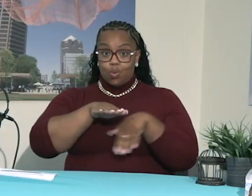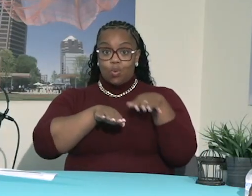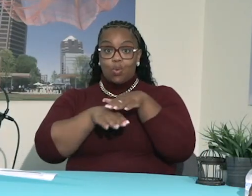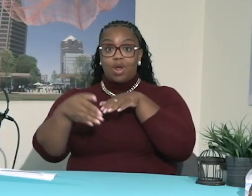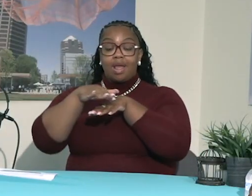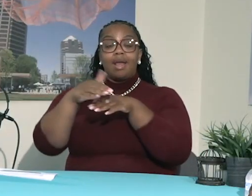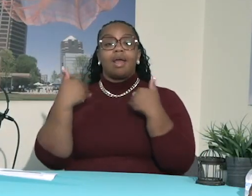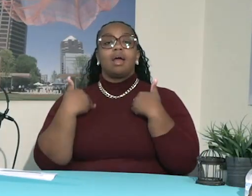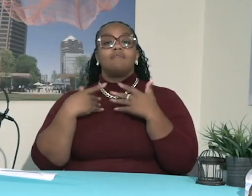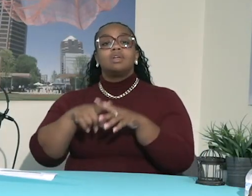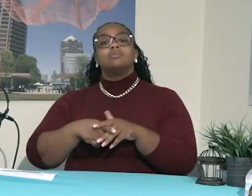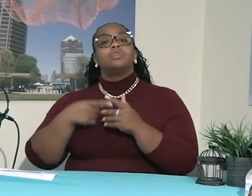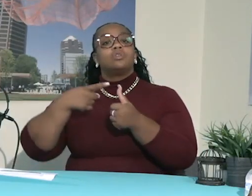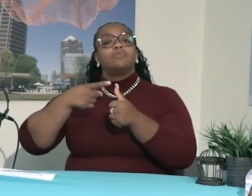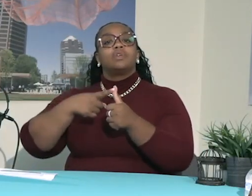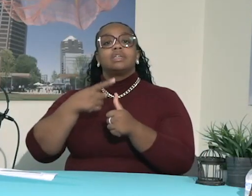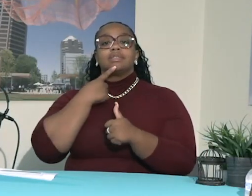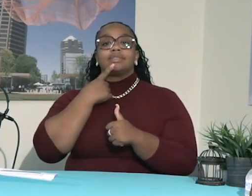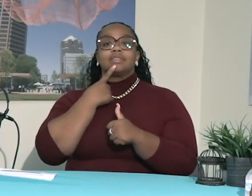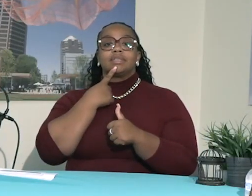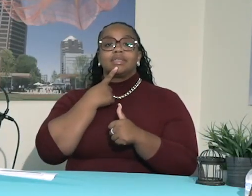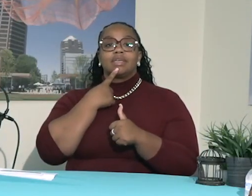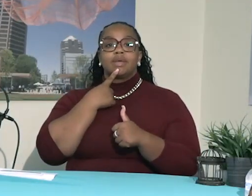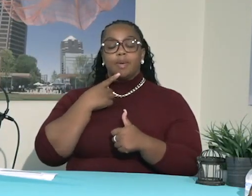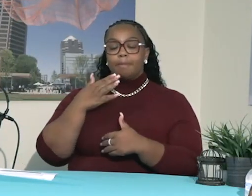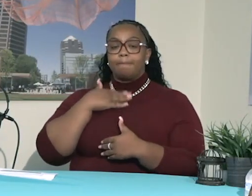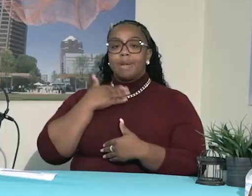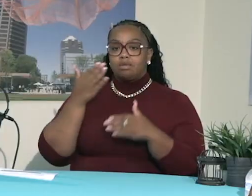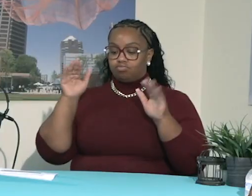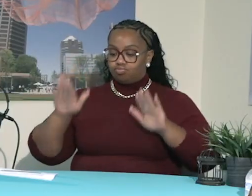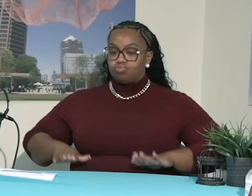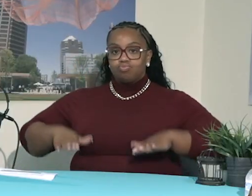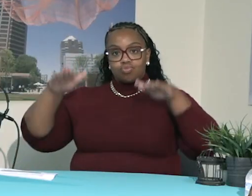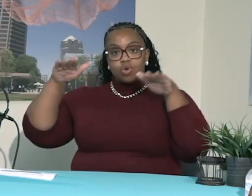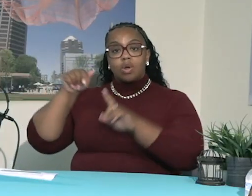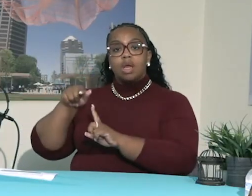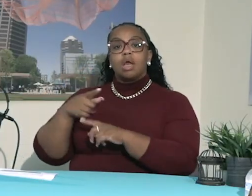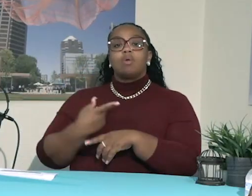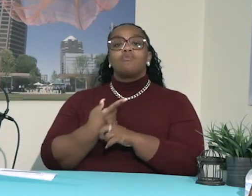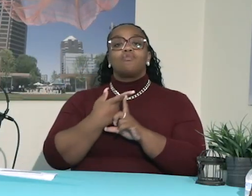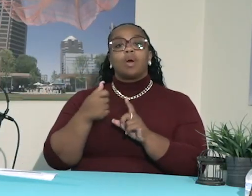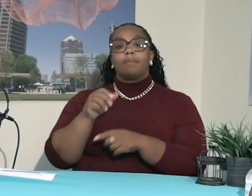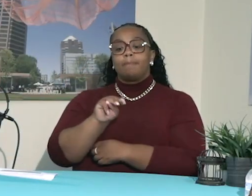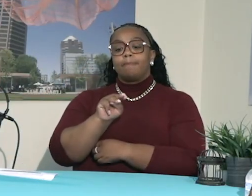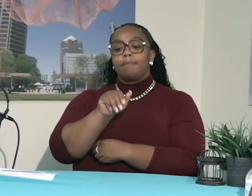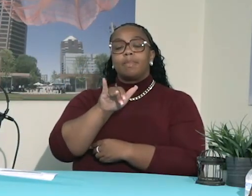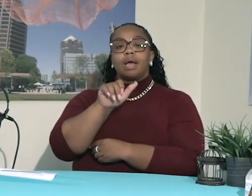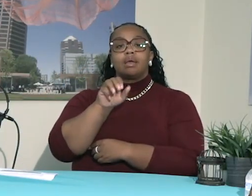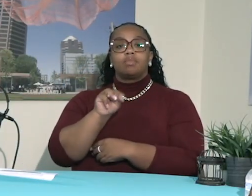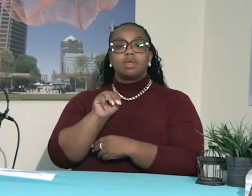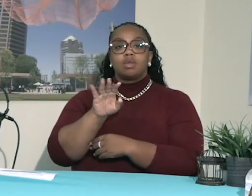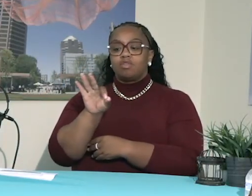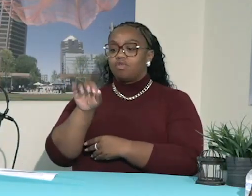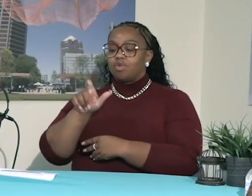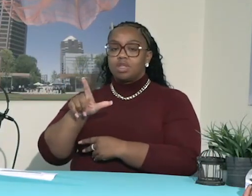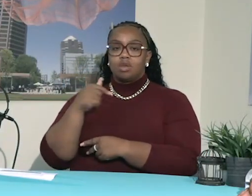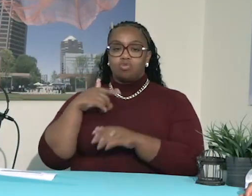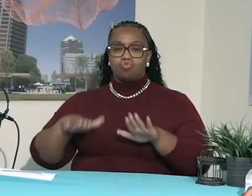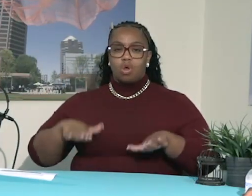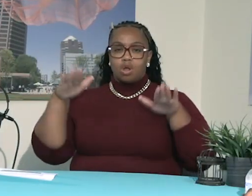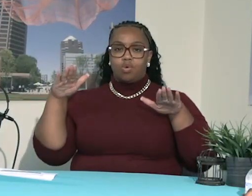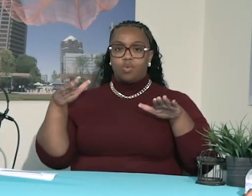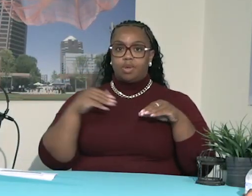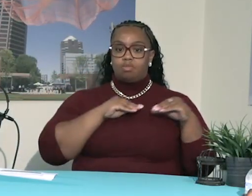So I'll start first by acknowledging my upbringing. I'm originally from Miami, Florida, and growing up, we moved a lot.